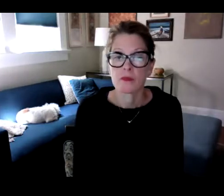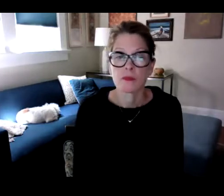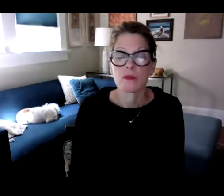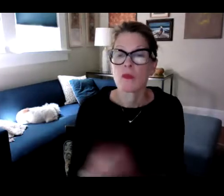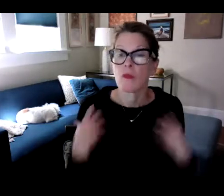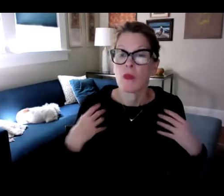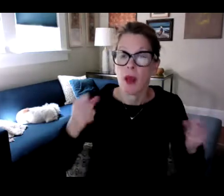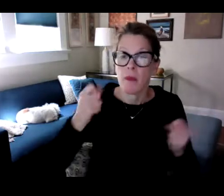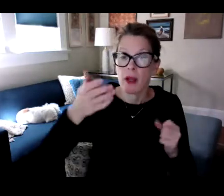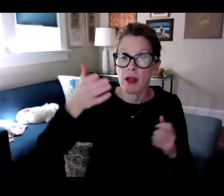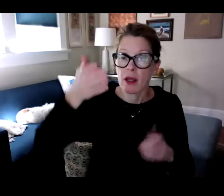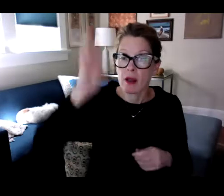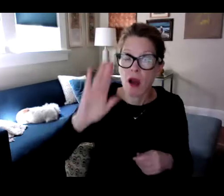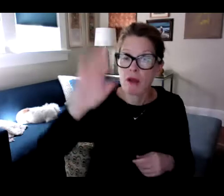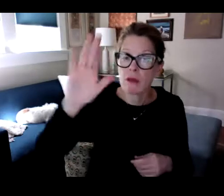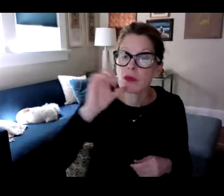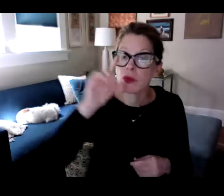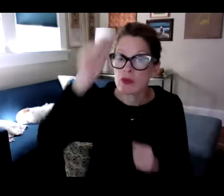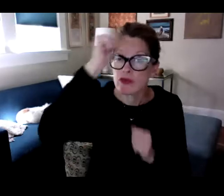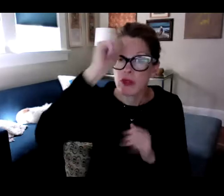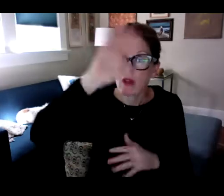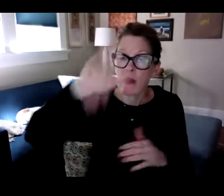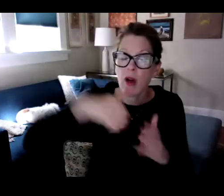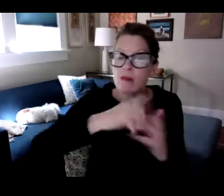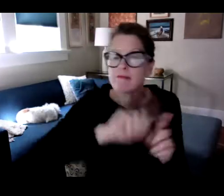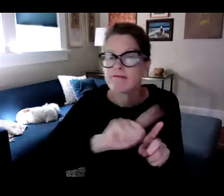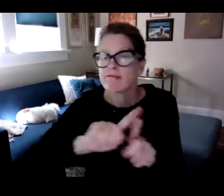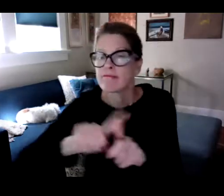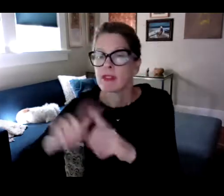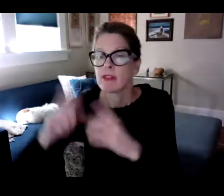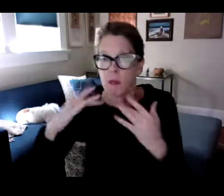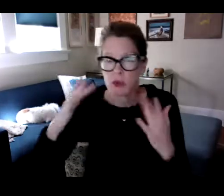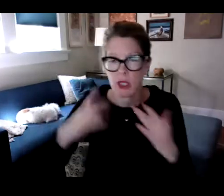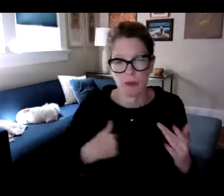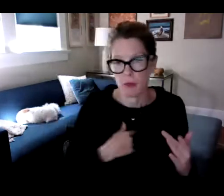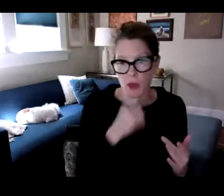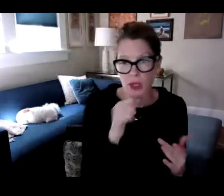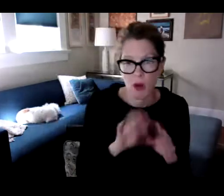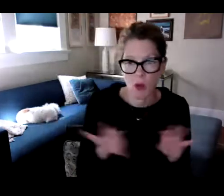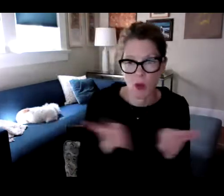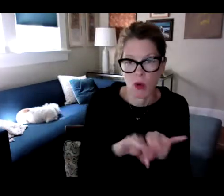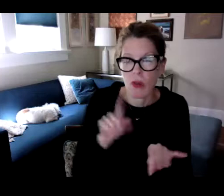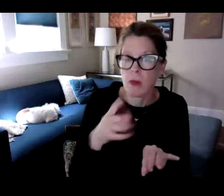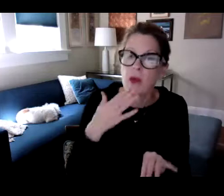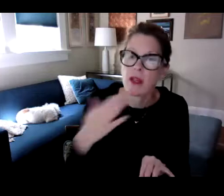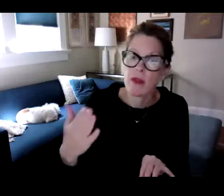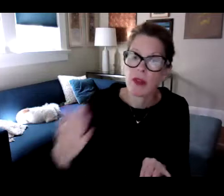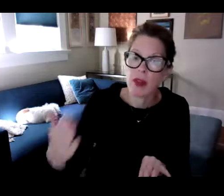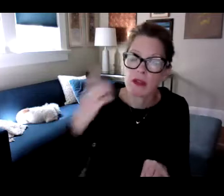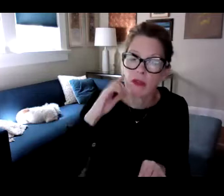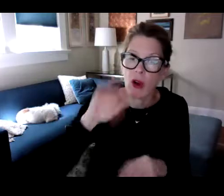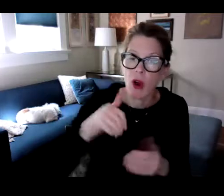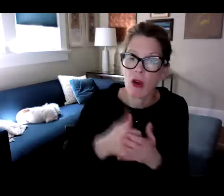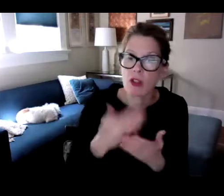Almighty God, Father of all mercies, we, your unworthy servants, give you humble thanks for all your goodness